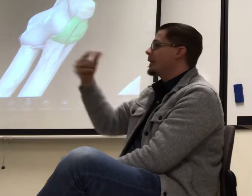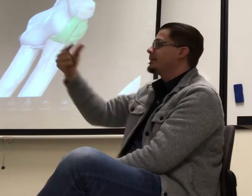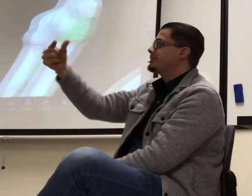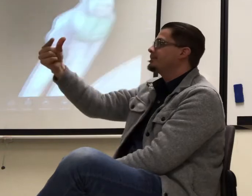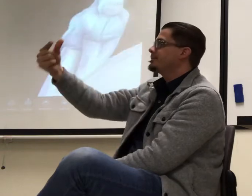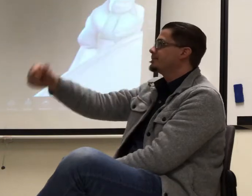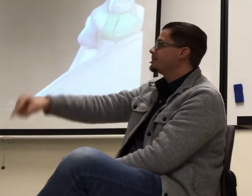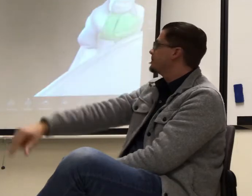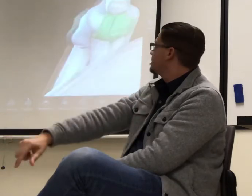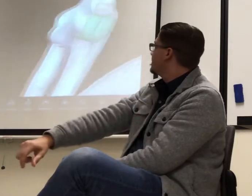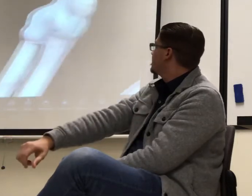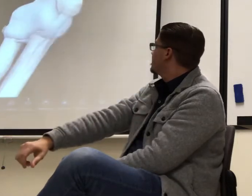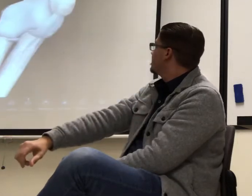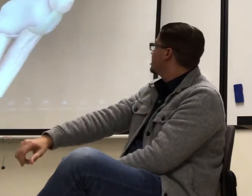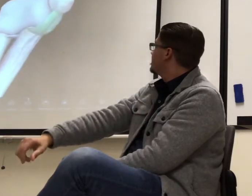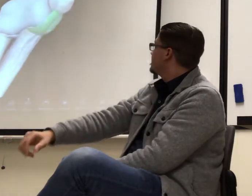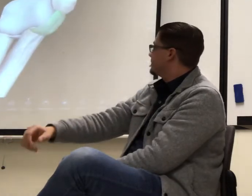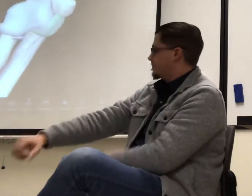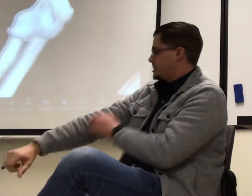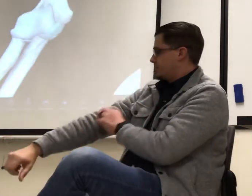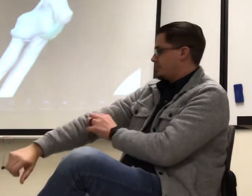green.